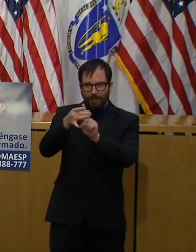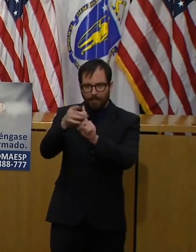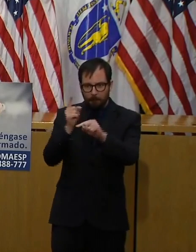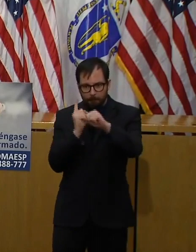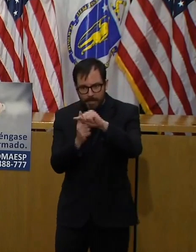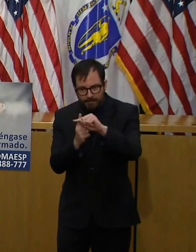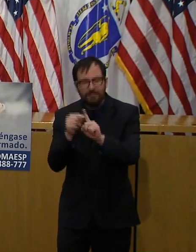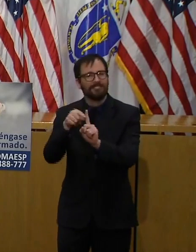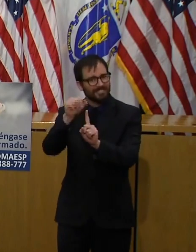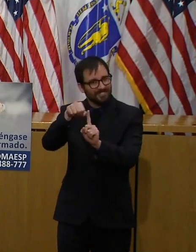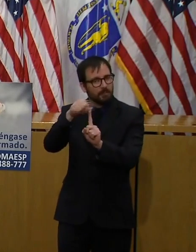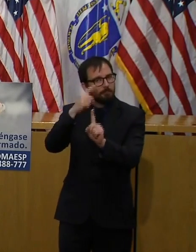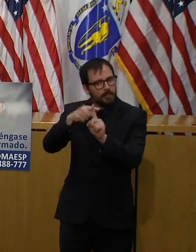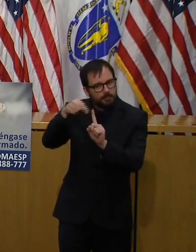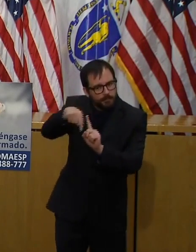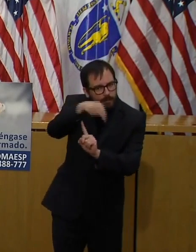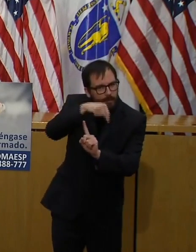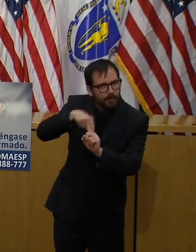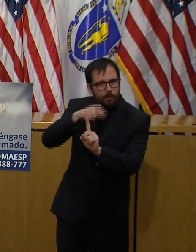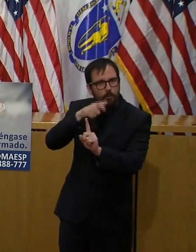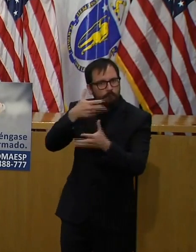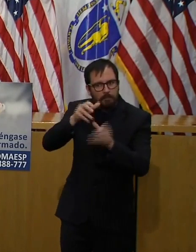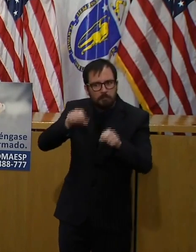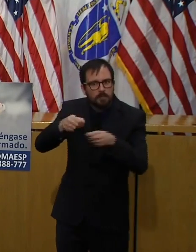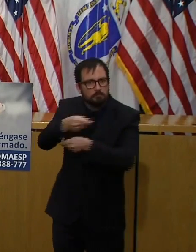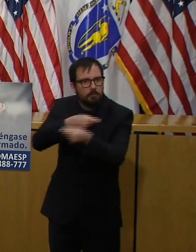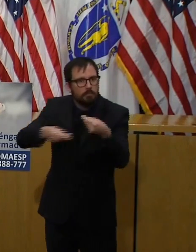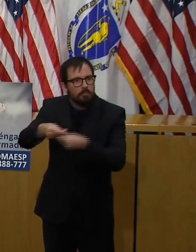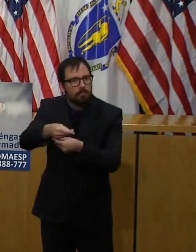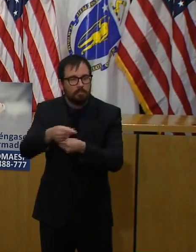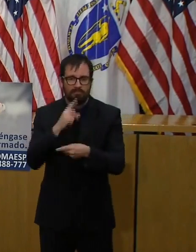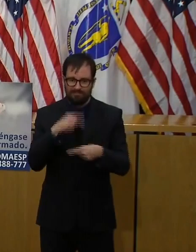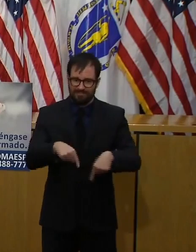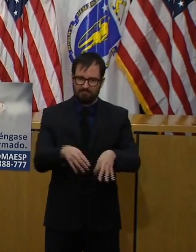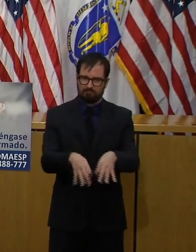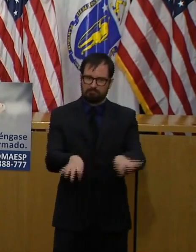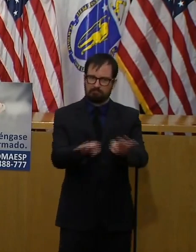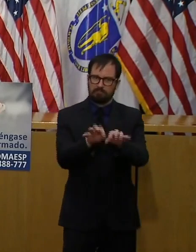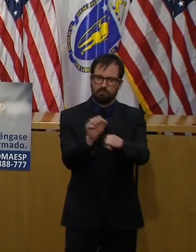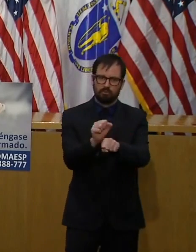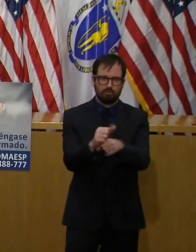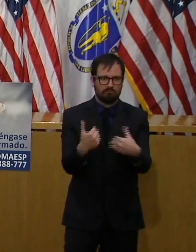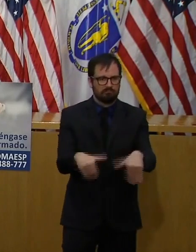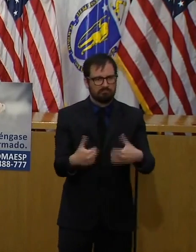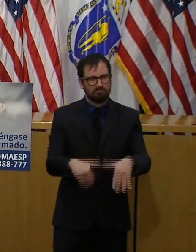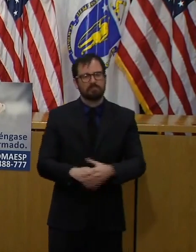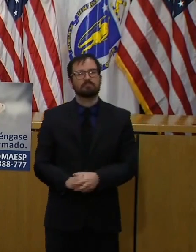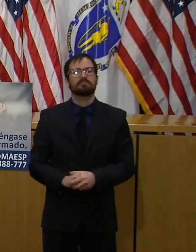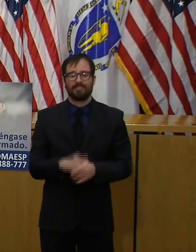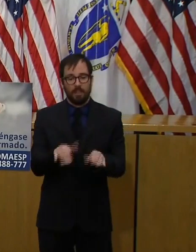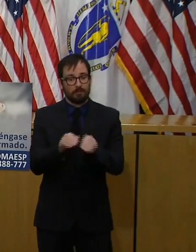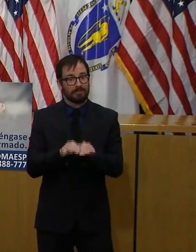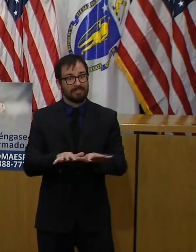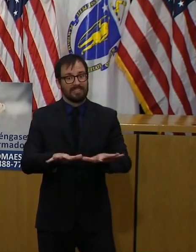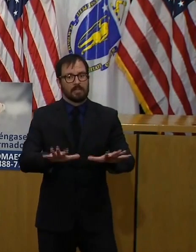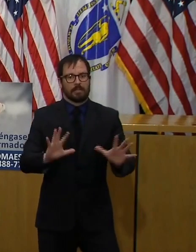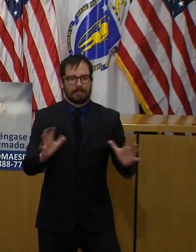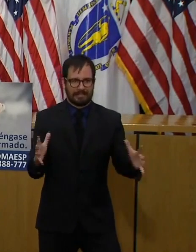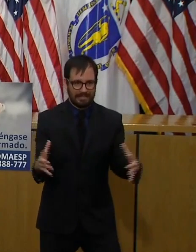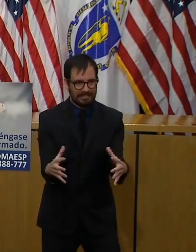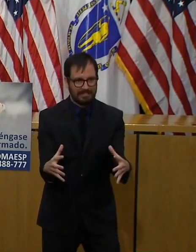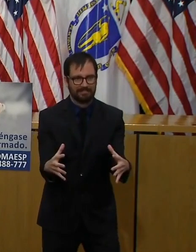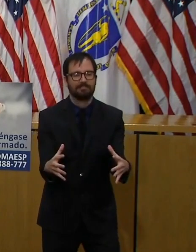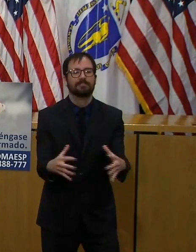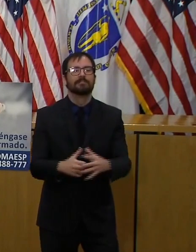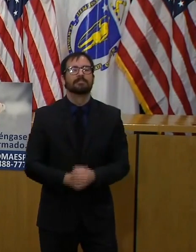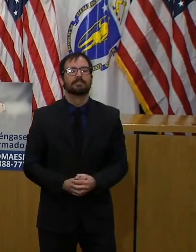only slow the spread of coronavirus, but to help our Commonwealth return to some semblance of normal life while keeping an eye